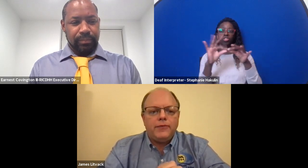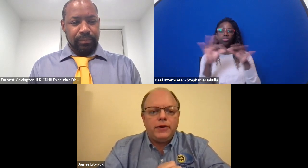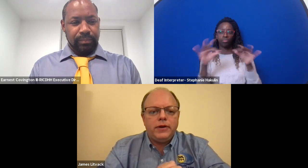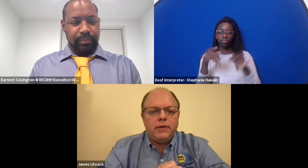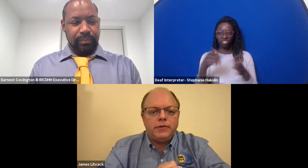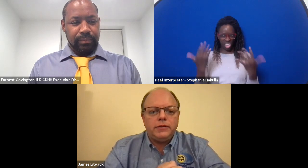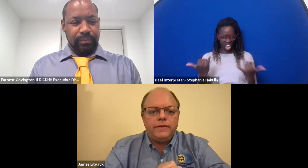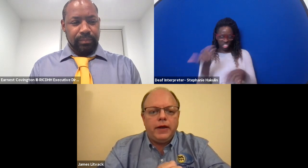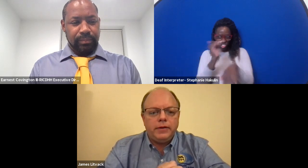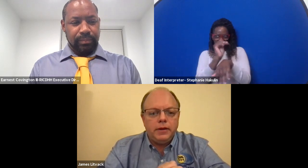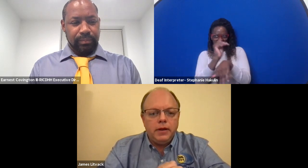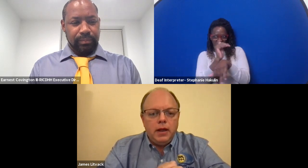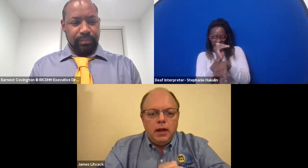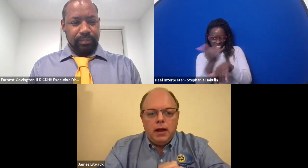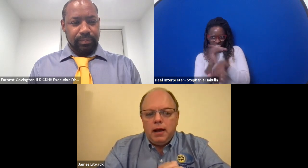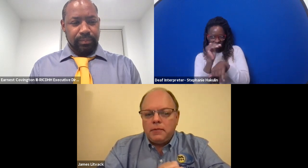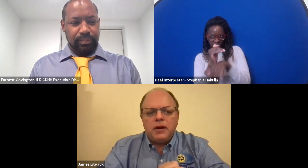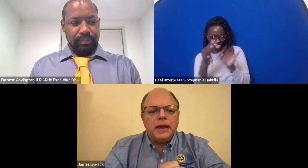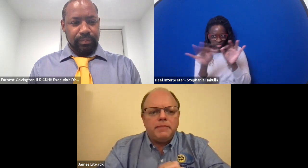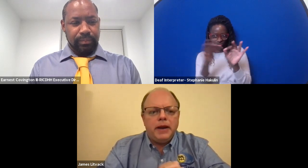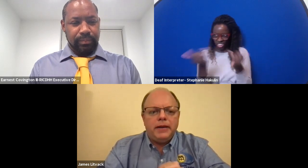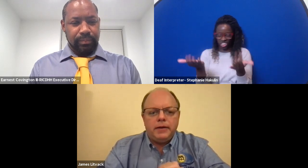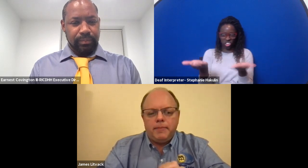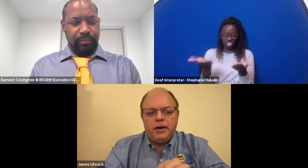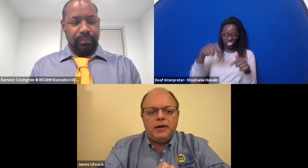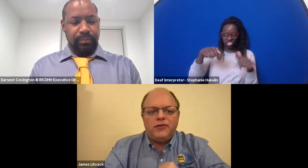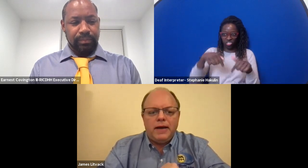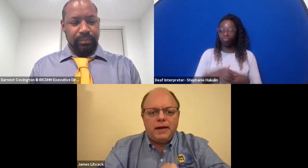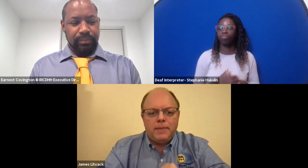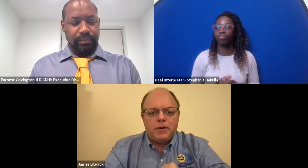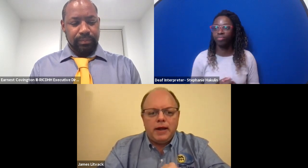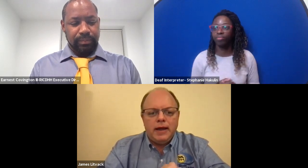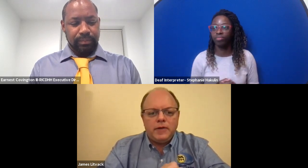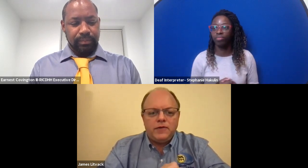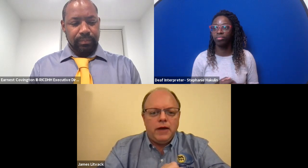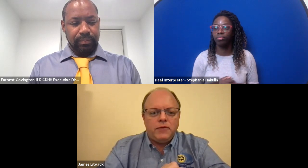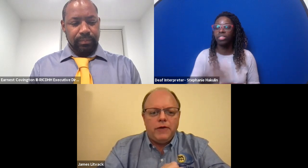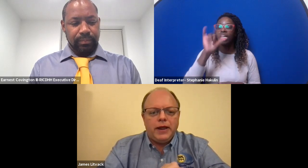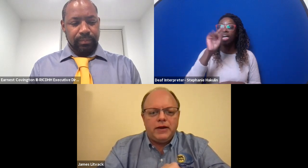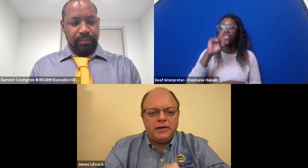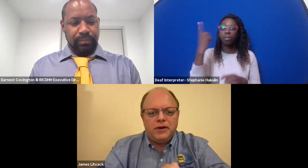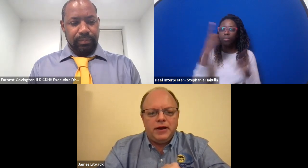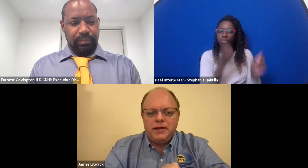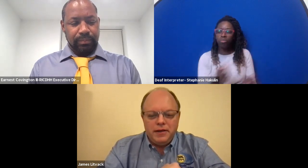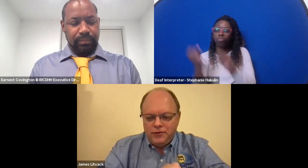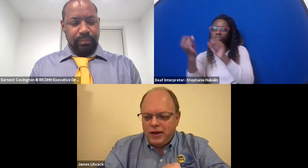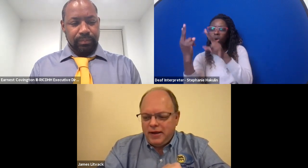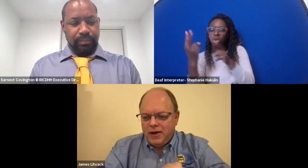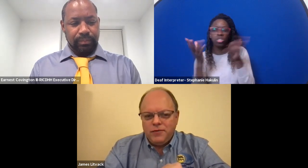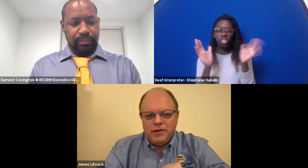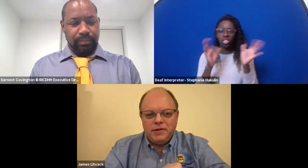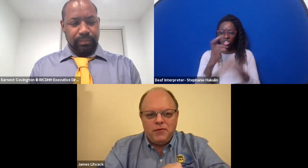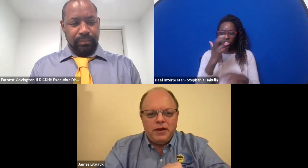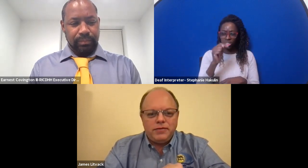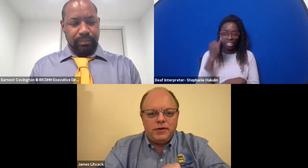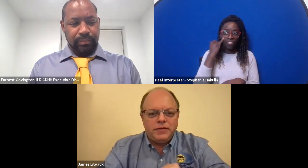the captioning of this event. The link has been put in the chat a couple of times. If you haven't already clicked on it, check it